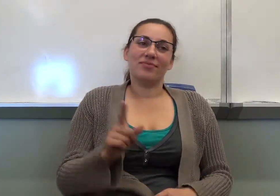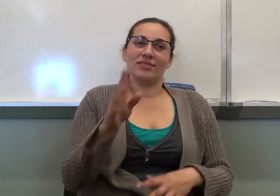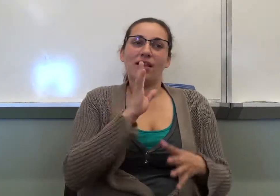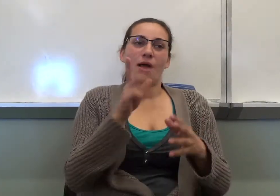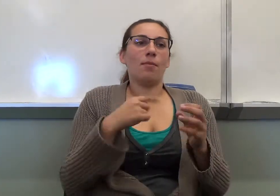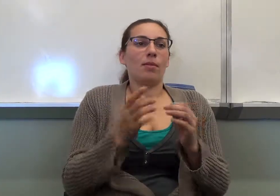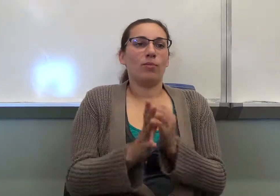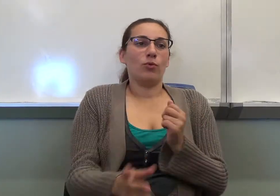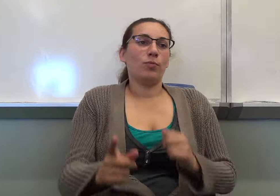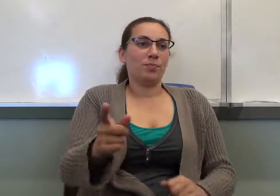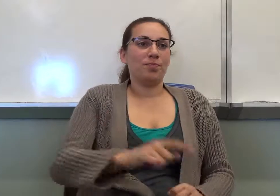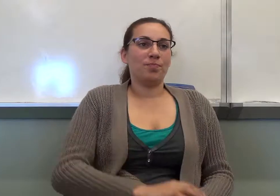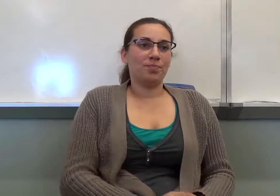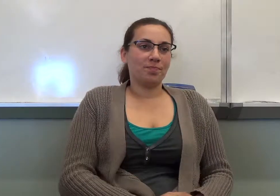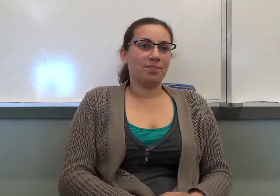So that's how much this is, 750.